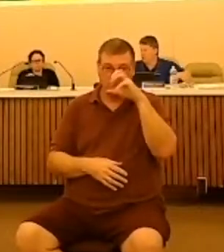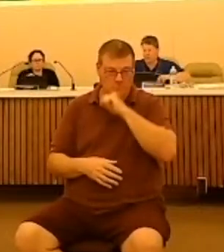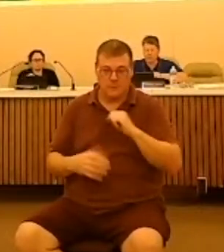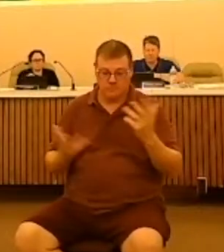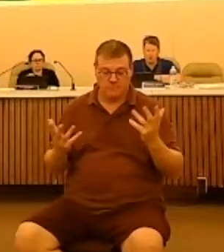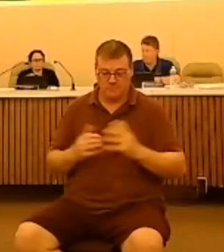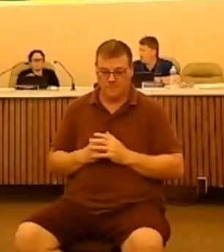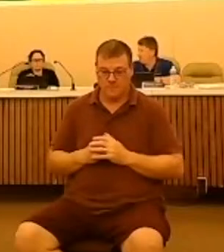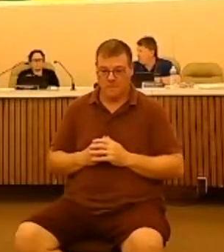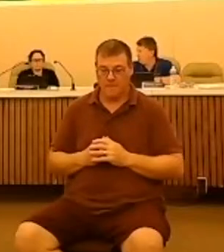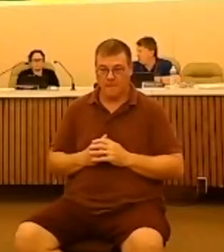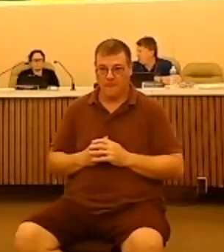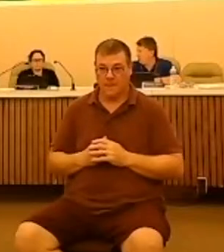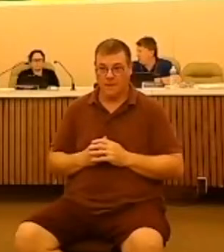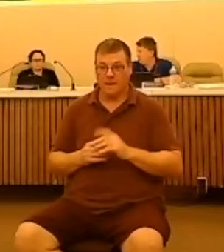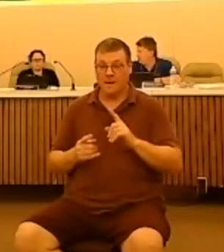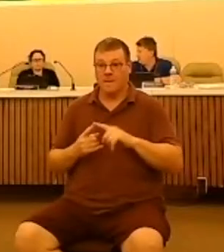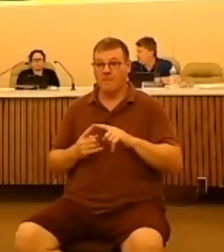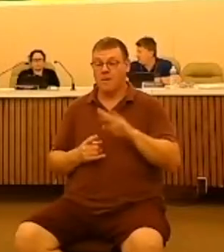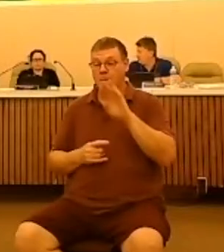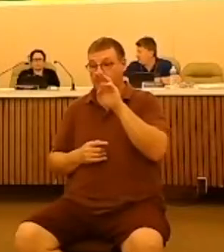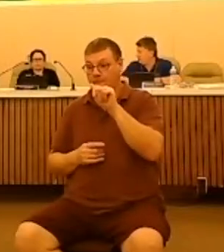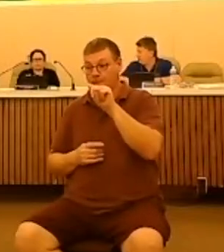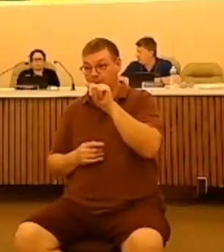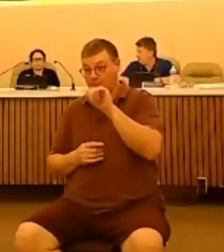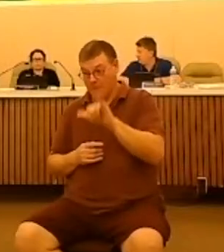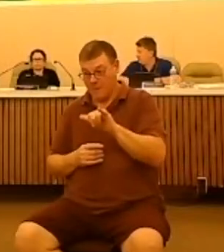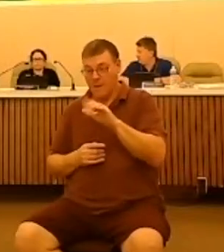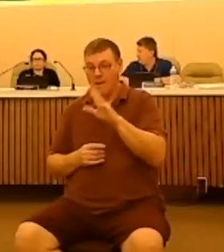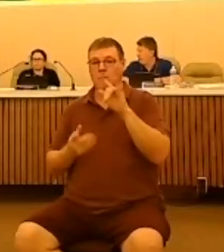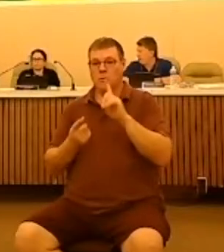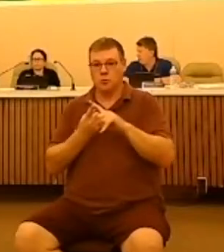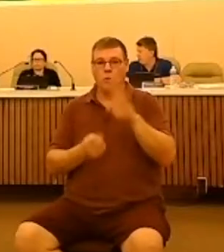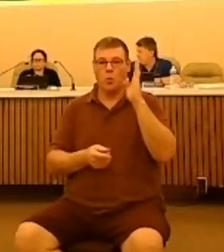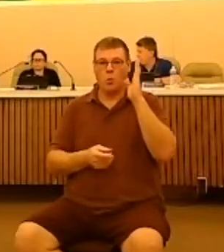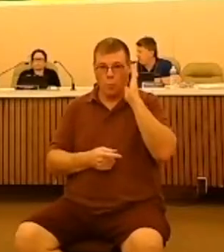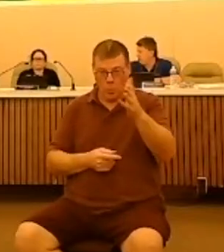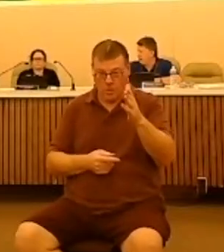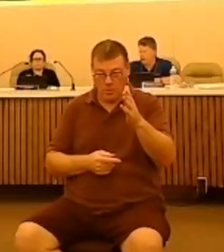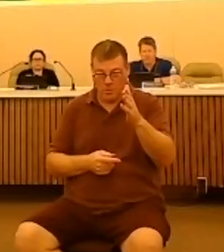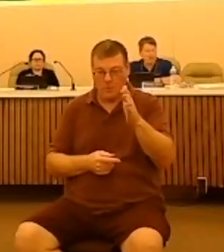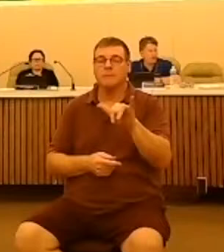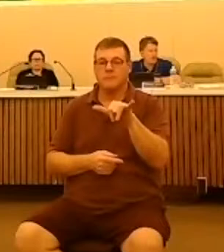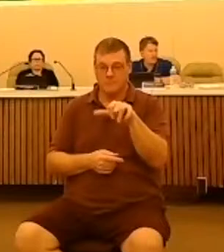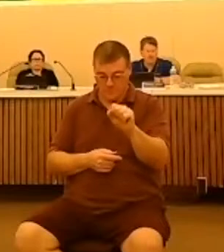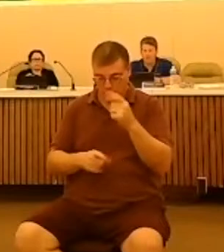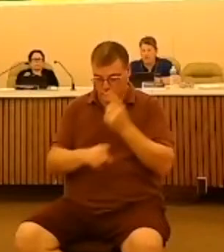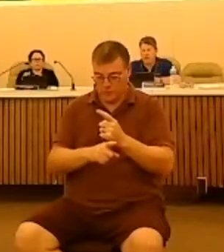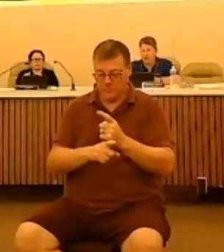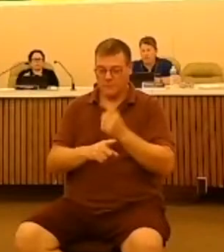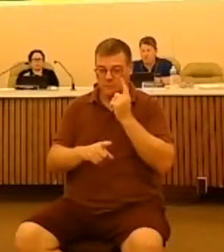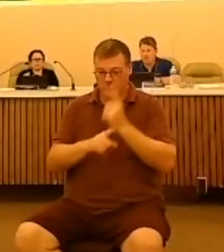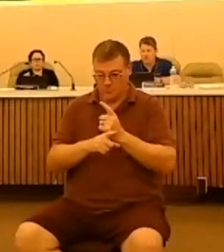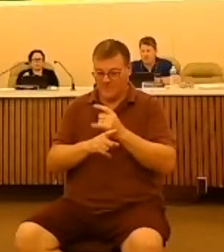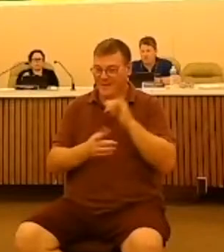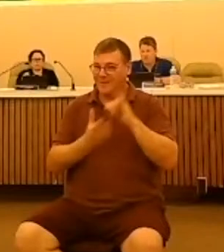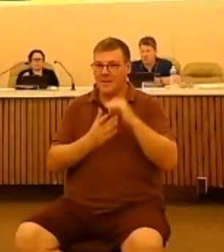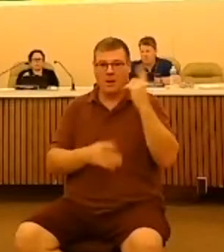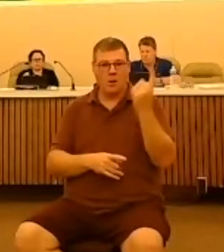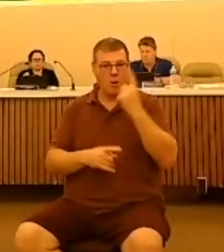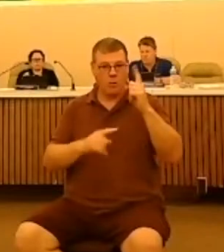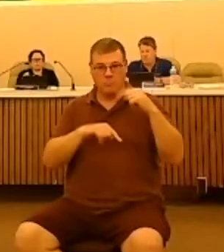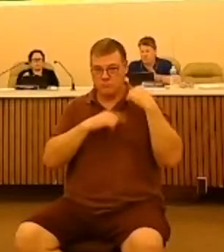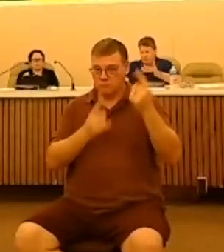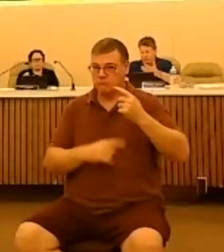So So that's you're all. going from may, they will. Correct. Gotcha. And again, that's the way it always was in